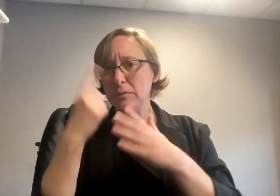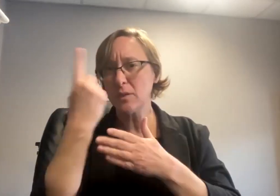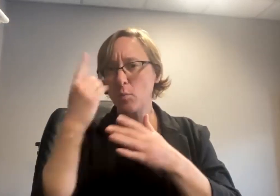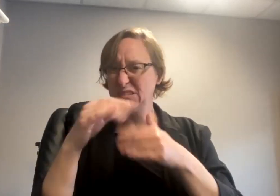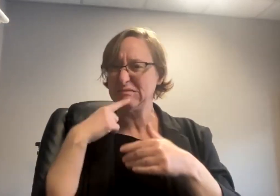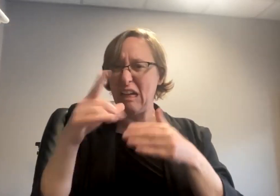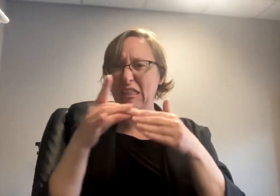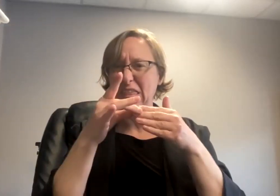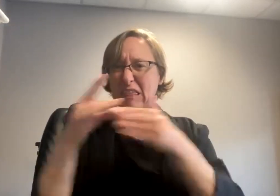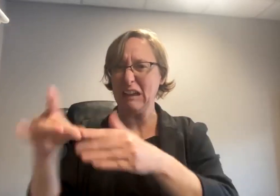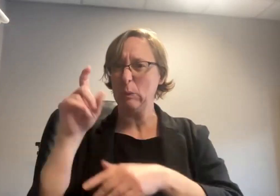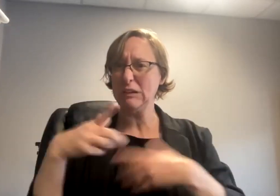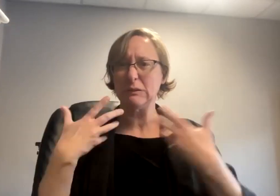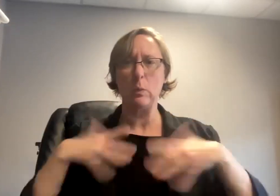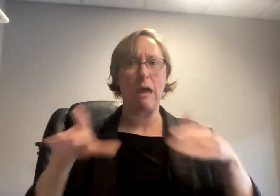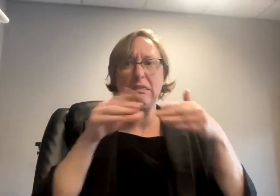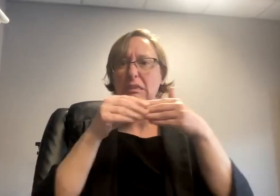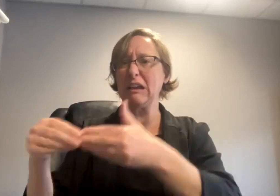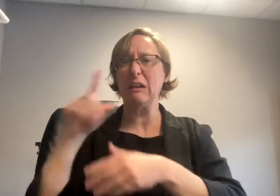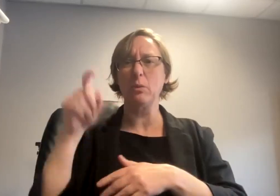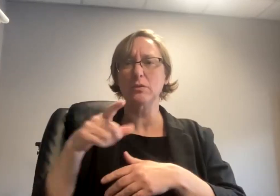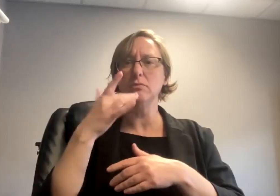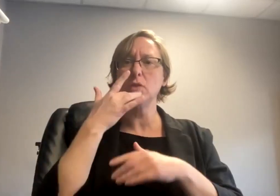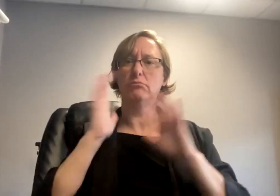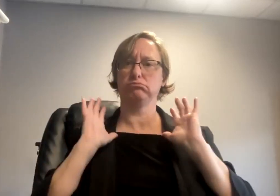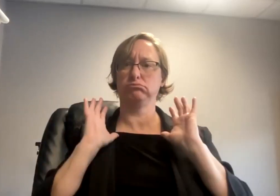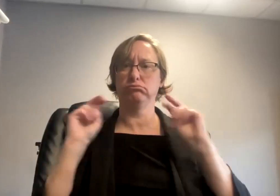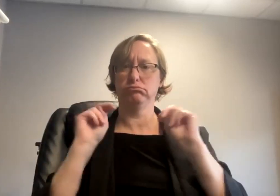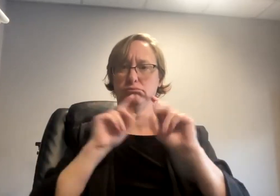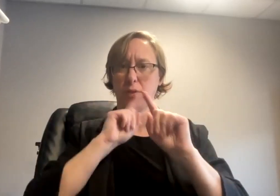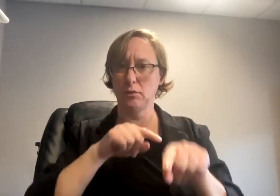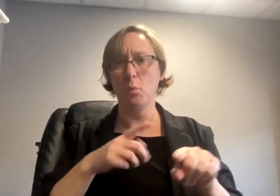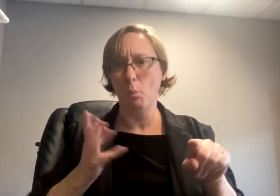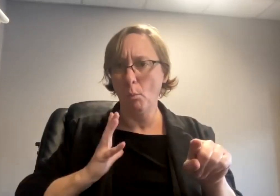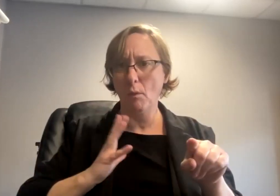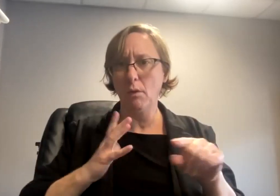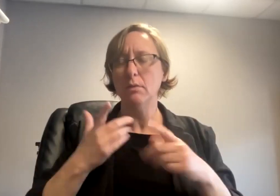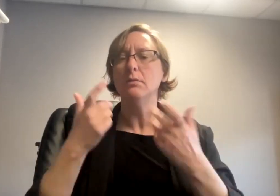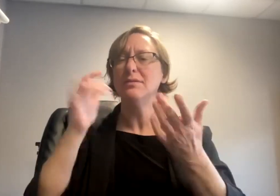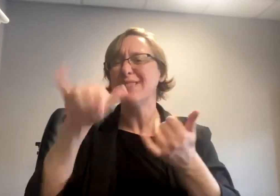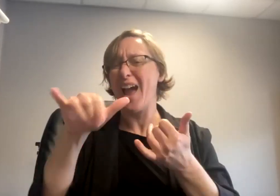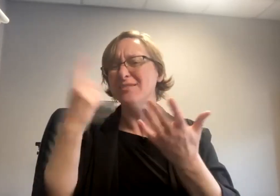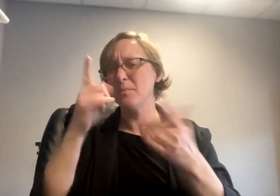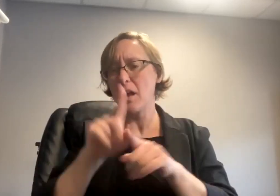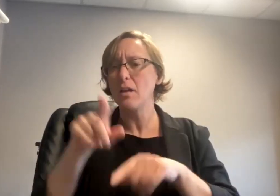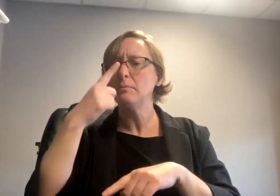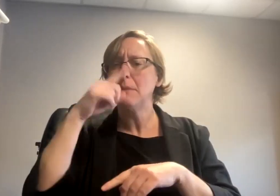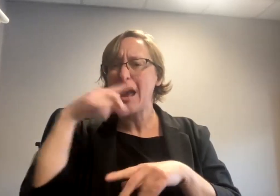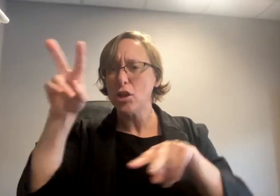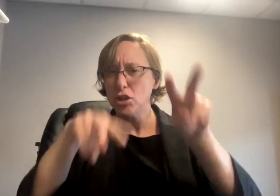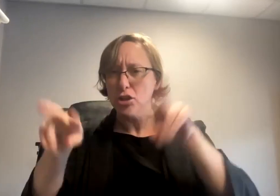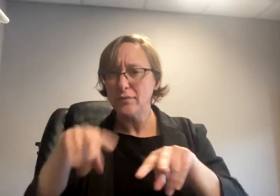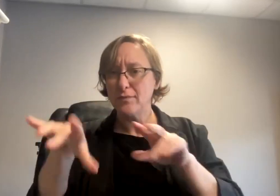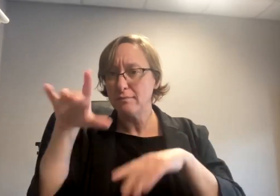questions. I've seen some leading questions. We don't want to lead the community. We want to have neutral